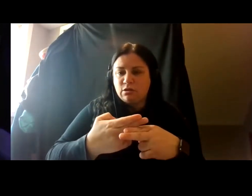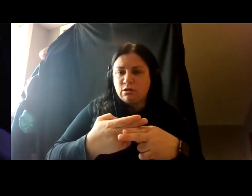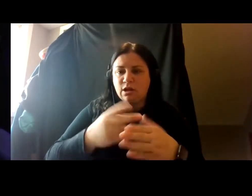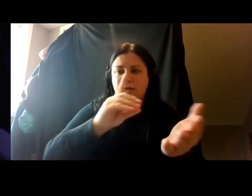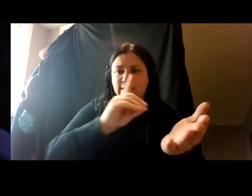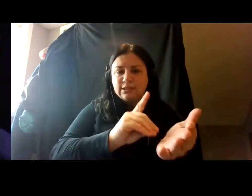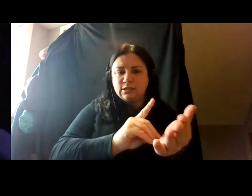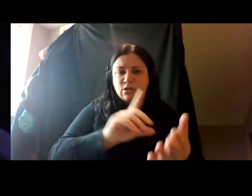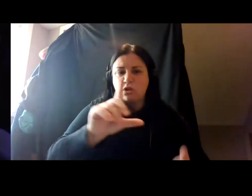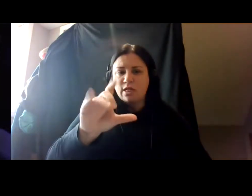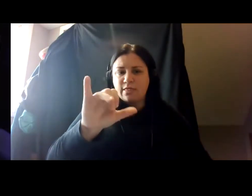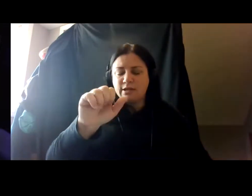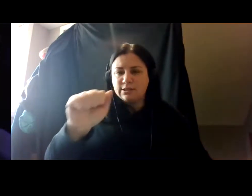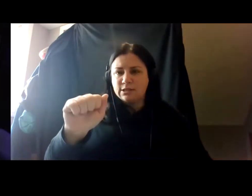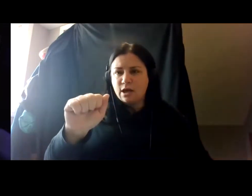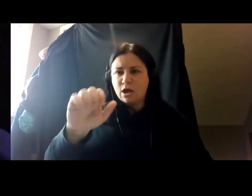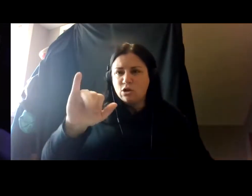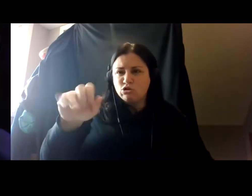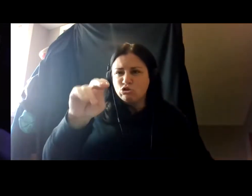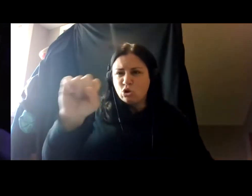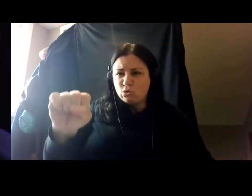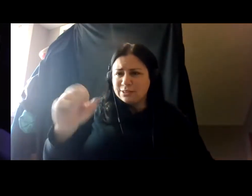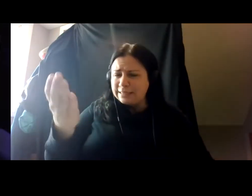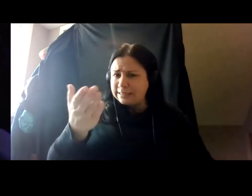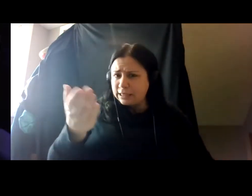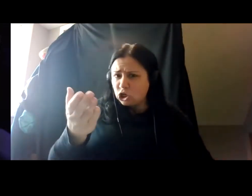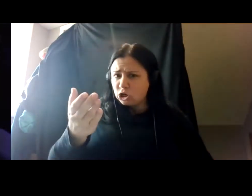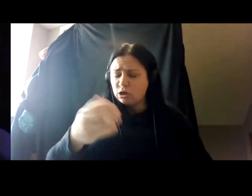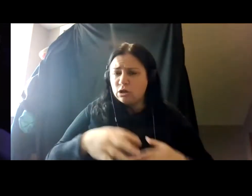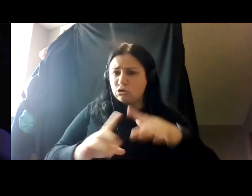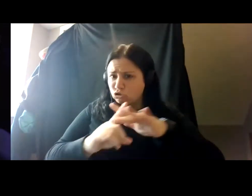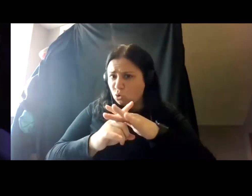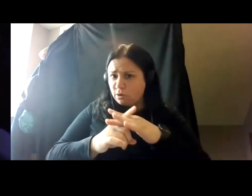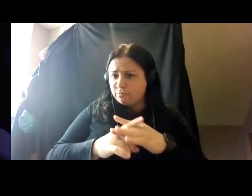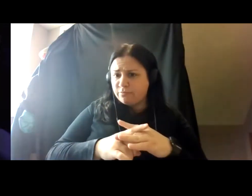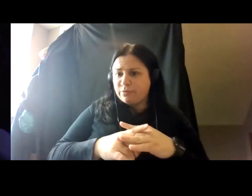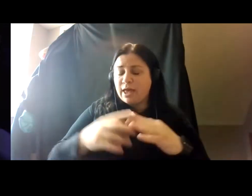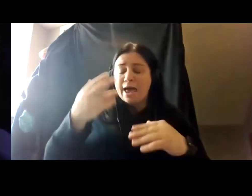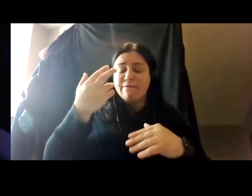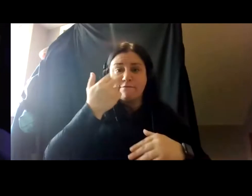Lisa Blythe-Jones. Is she on here? And I have a funny story how I got your name, if you are on here.